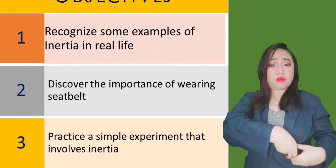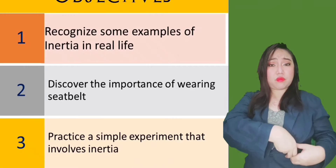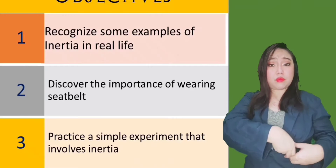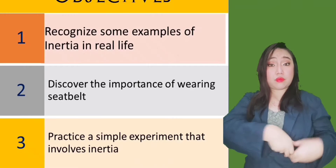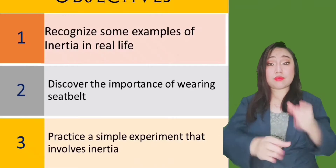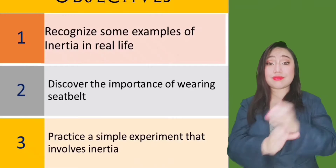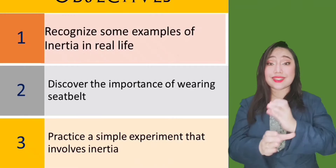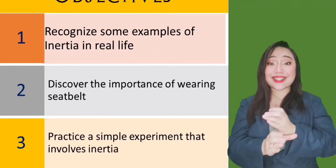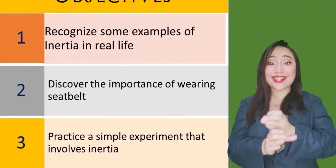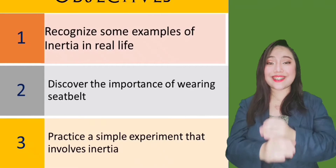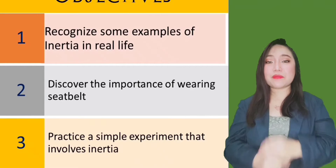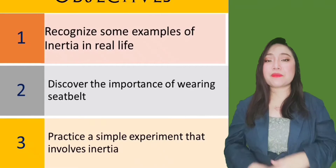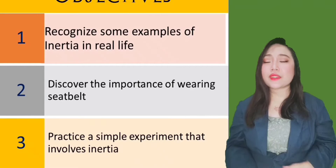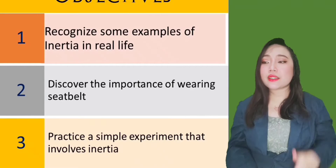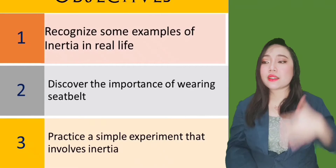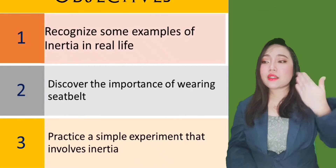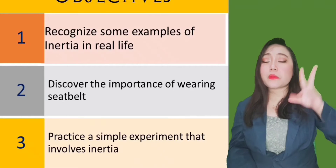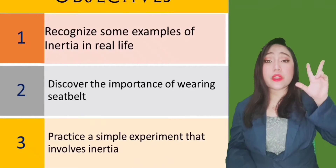seatbelt.